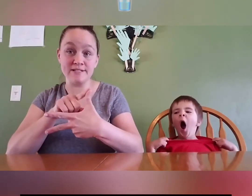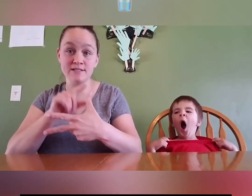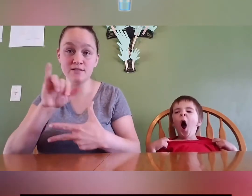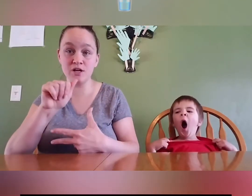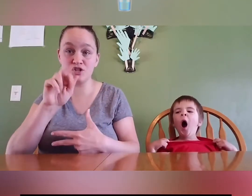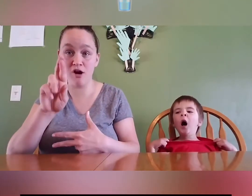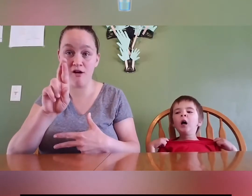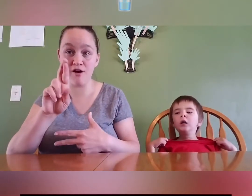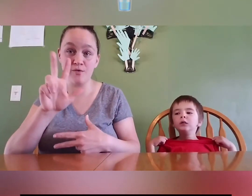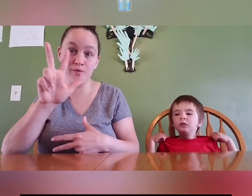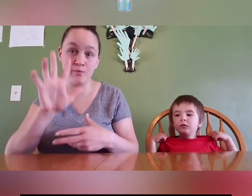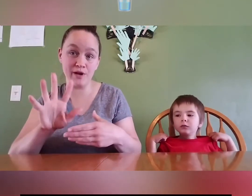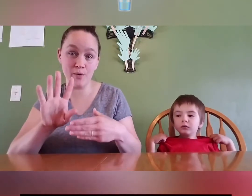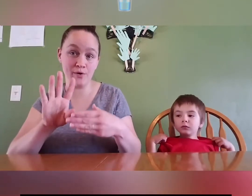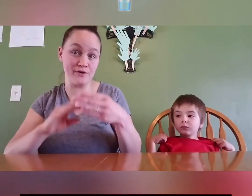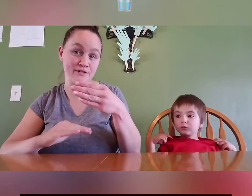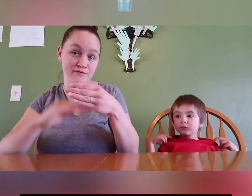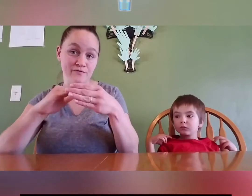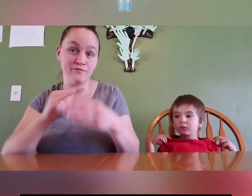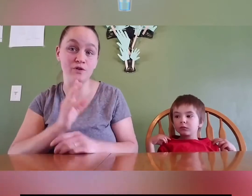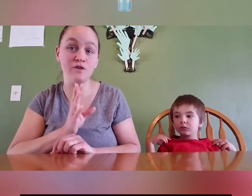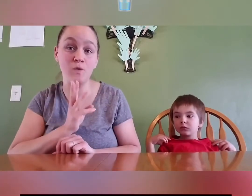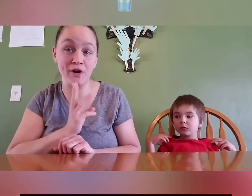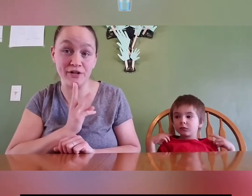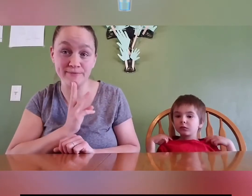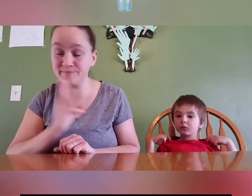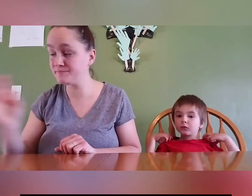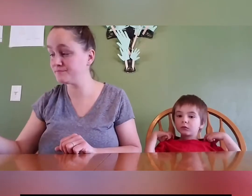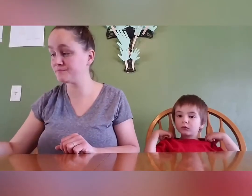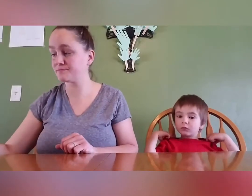a jar with 3/4 full of water.